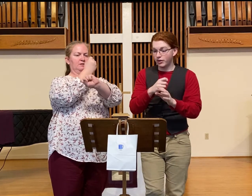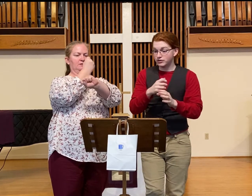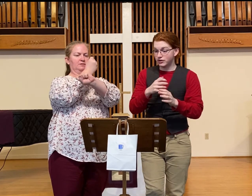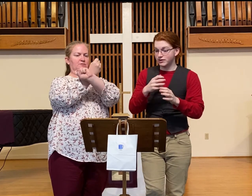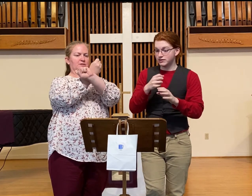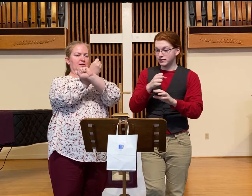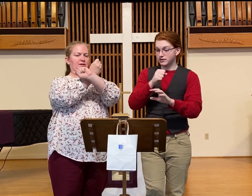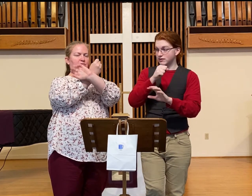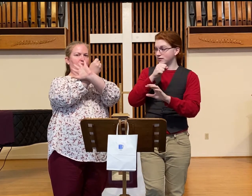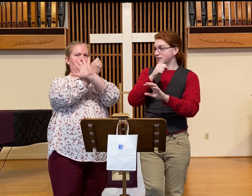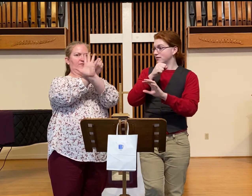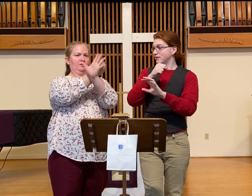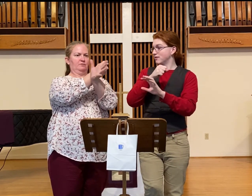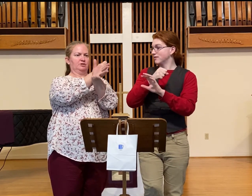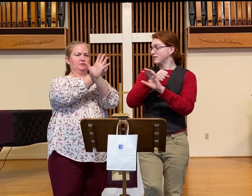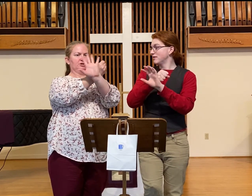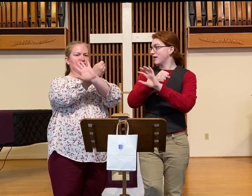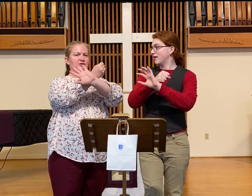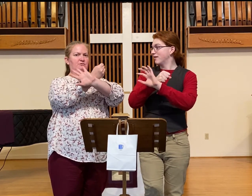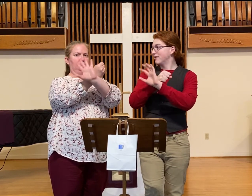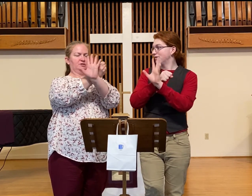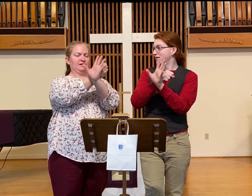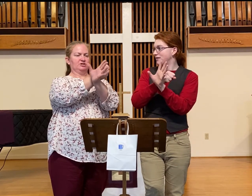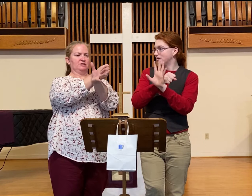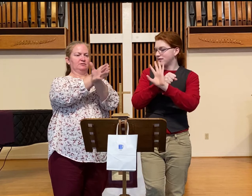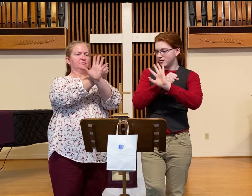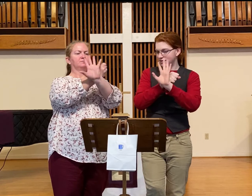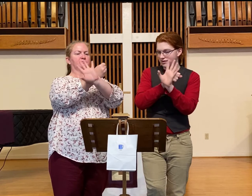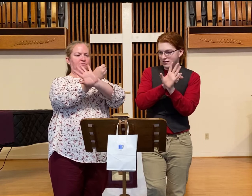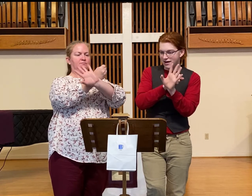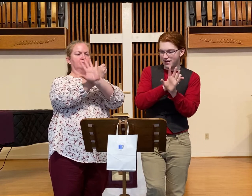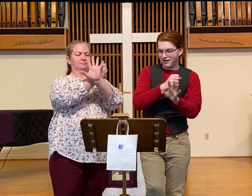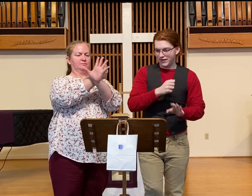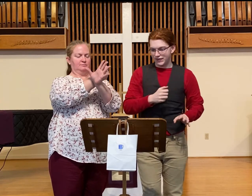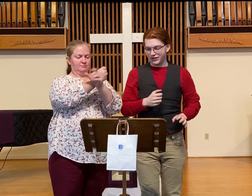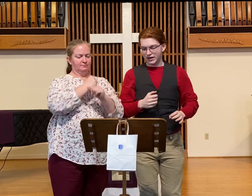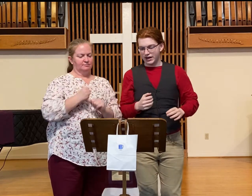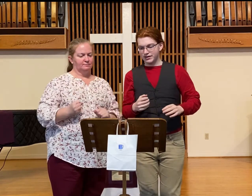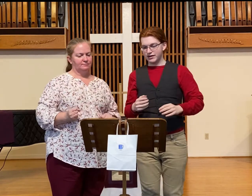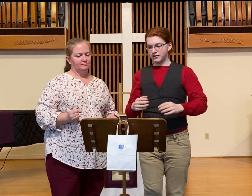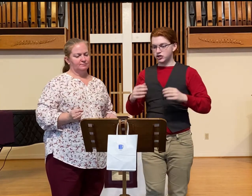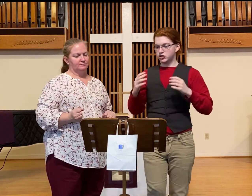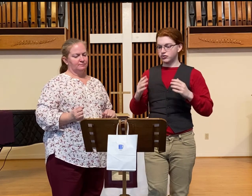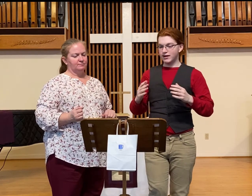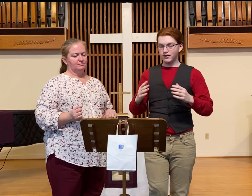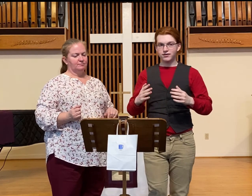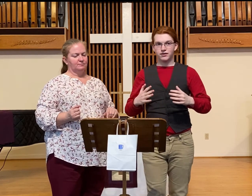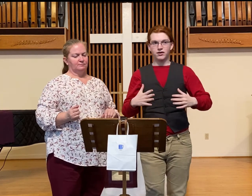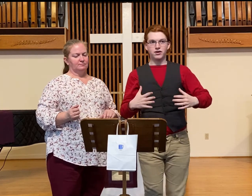so it's like refuge, yeah. Shield, protection. Yeah. Mm-hmm. And then strength.